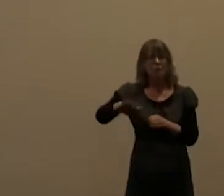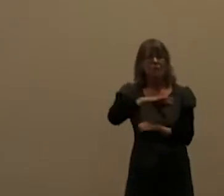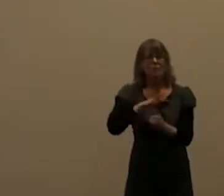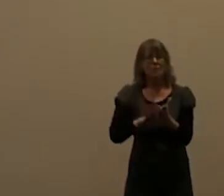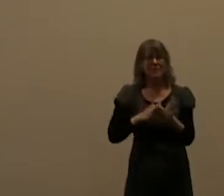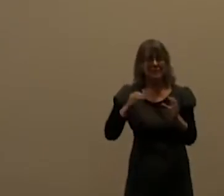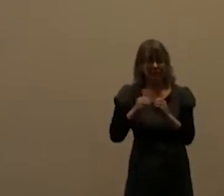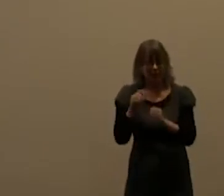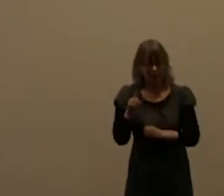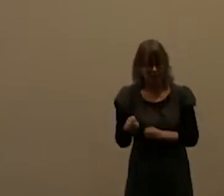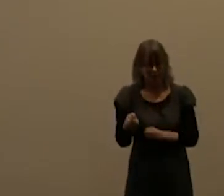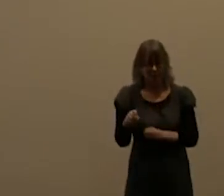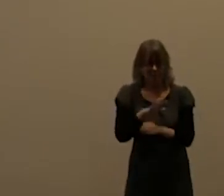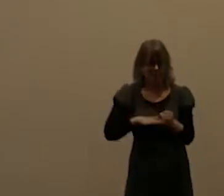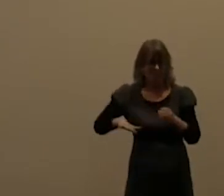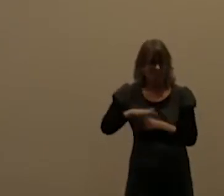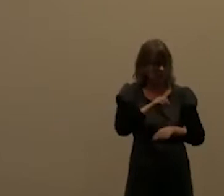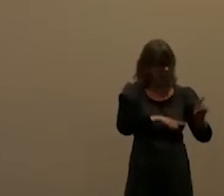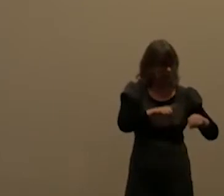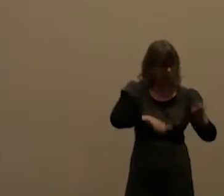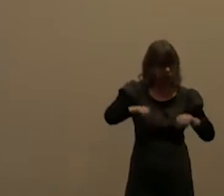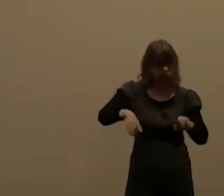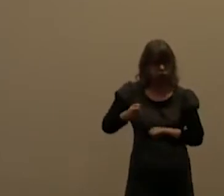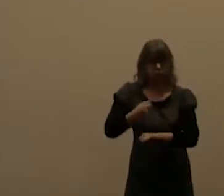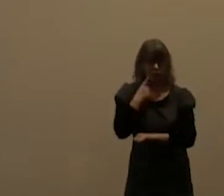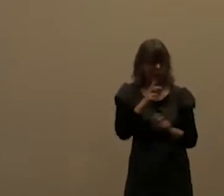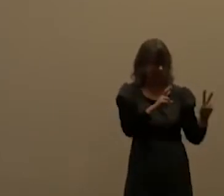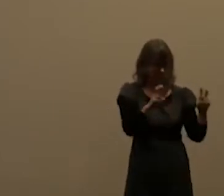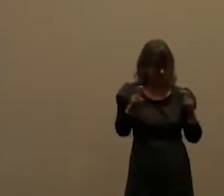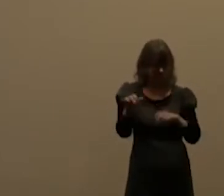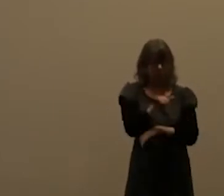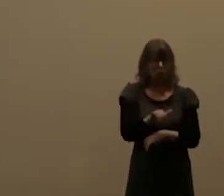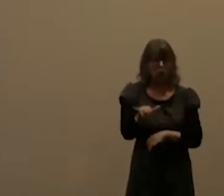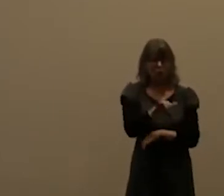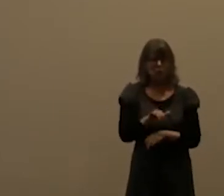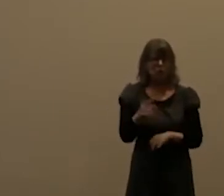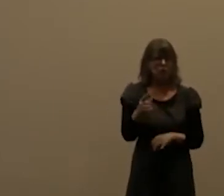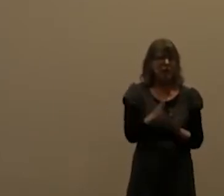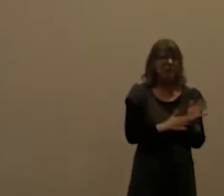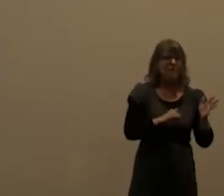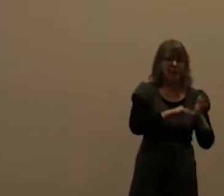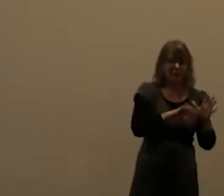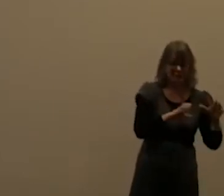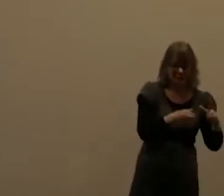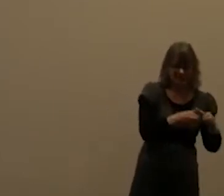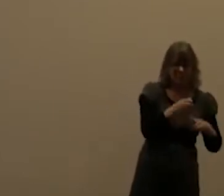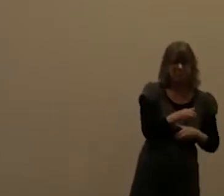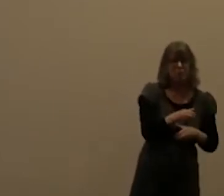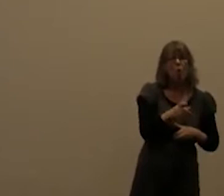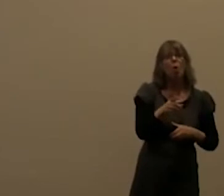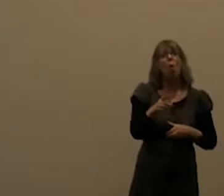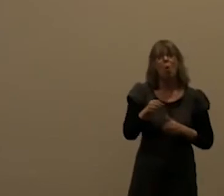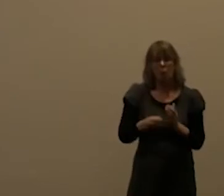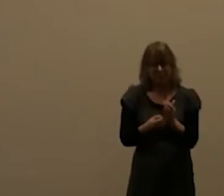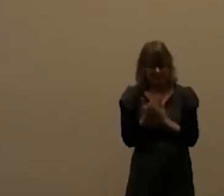should see all the environments that we have, and we see that on the type now, we can easily see there's our Microsoft Teams, or whether it's a